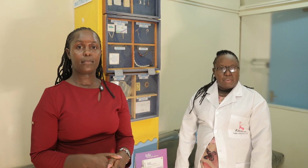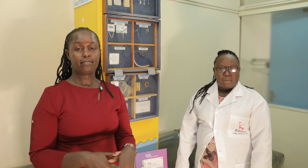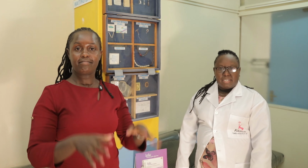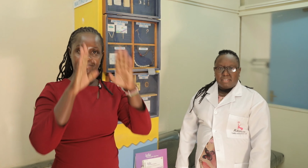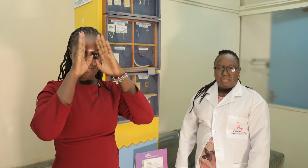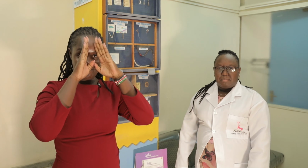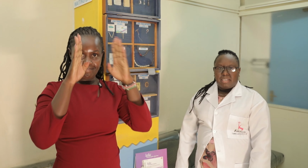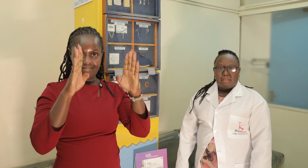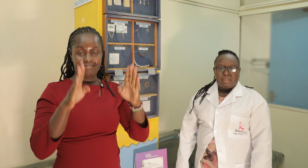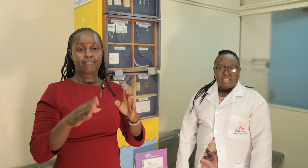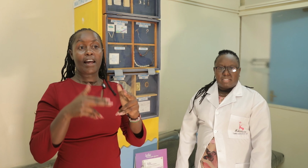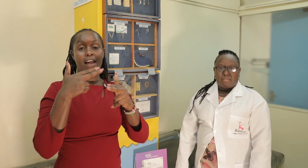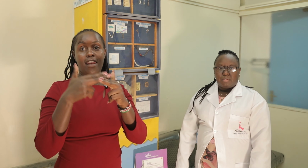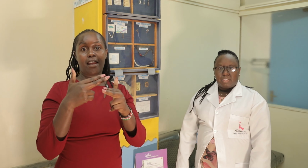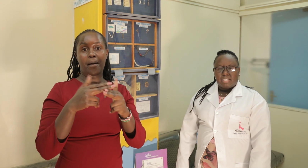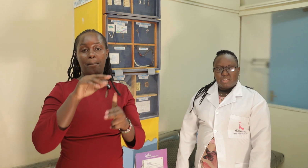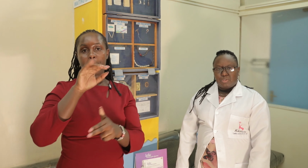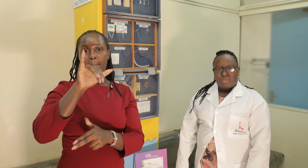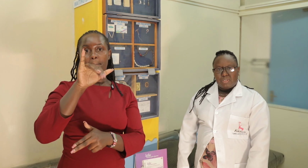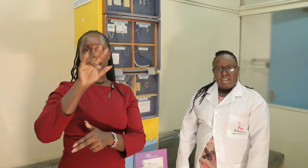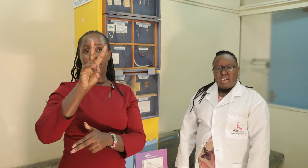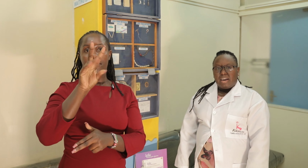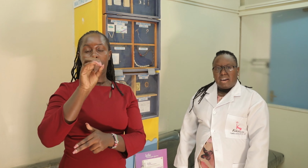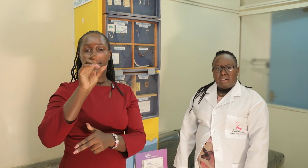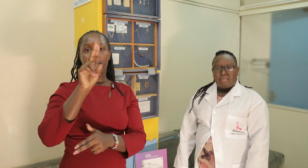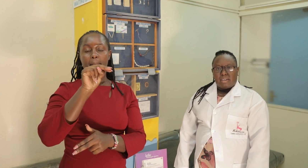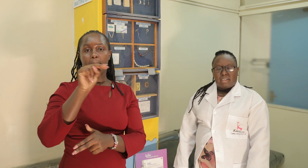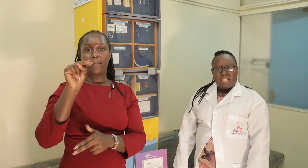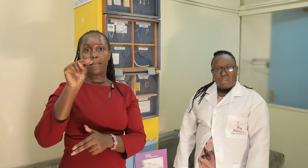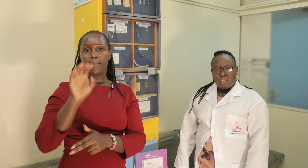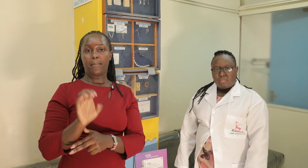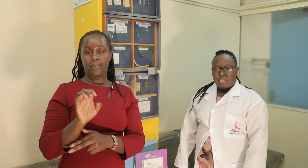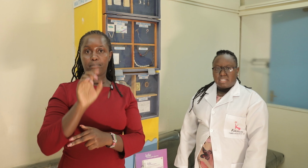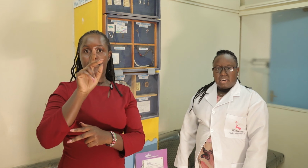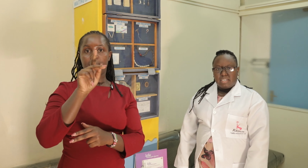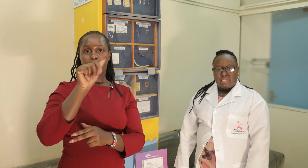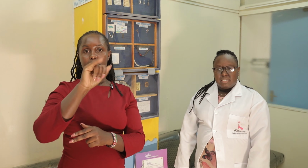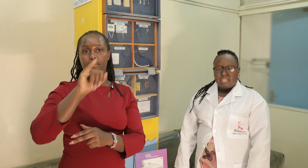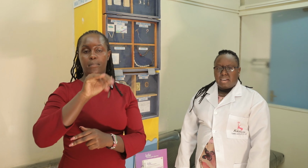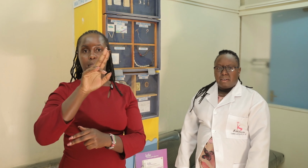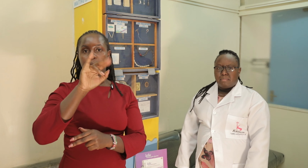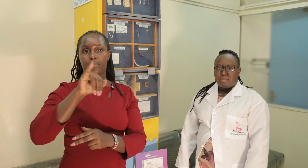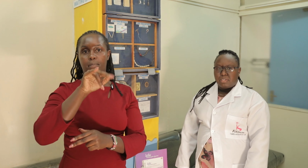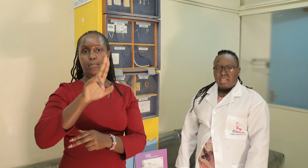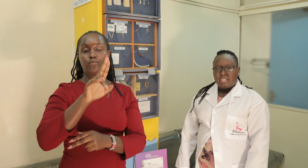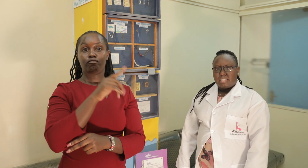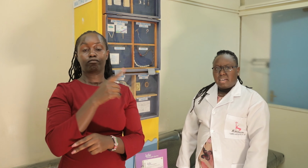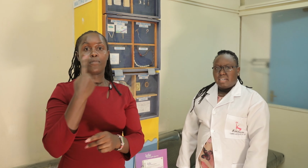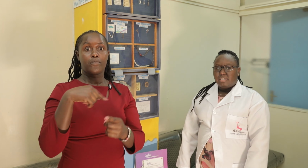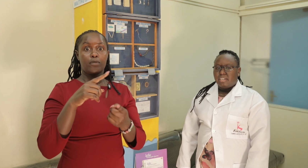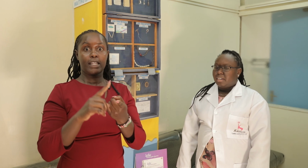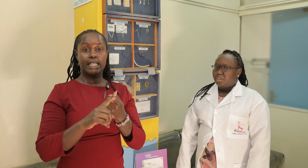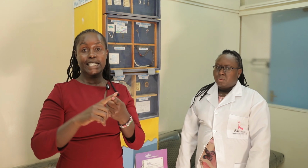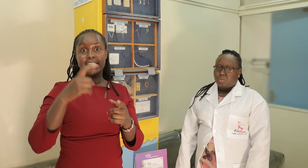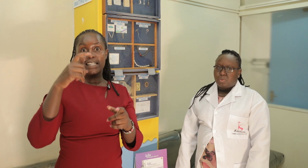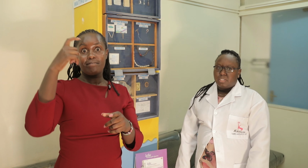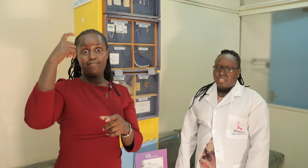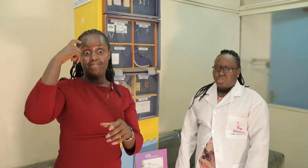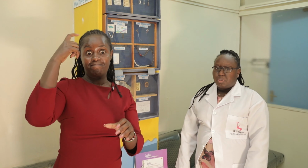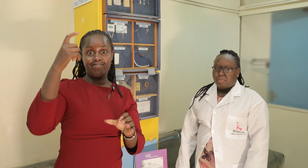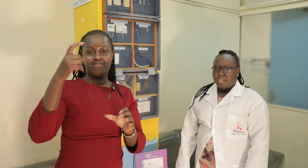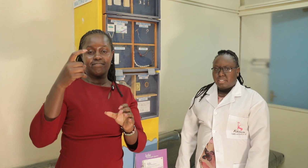Hello everyone, my name is Yvonne Kajuju. I'm a clinical officer psychiatrist, specialized in psychiatry and